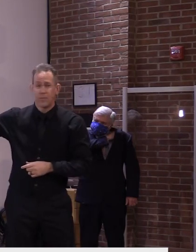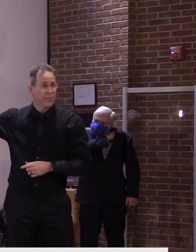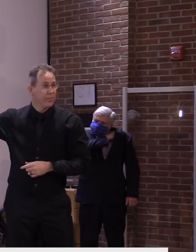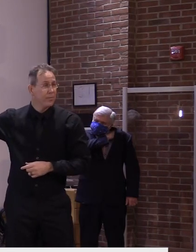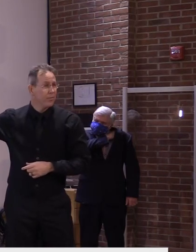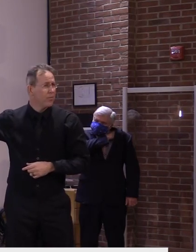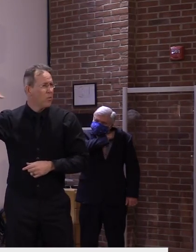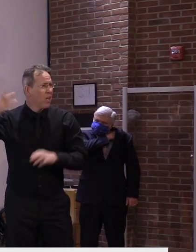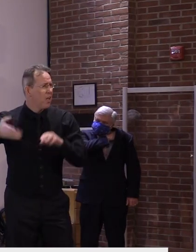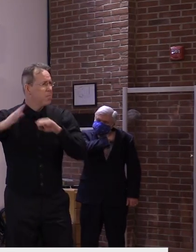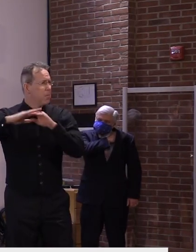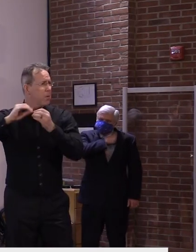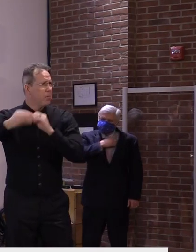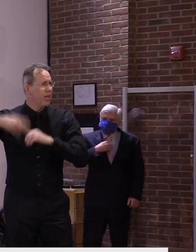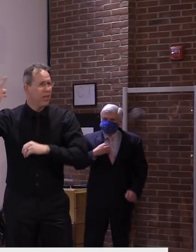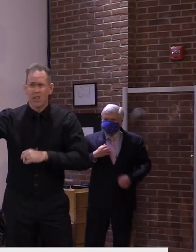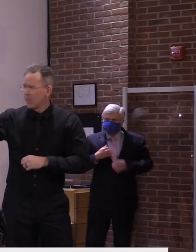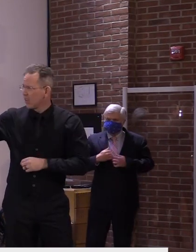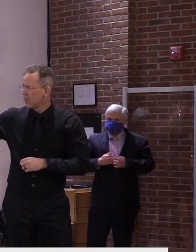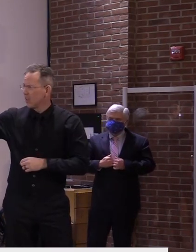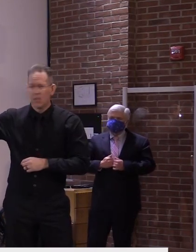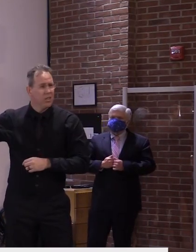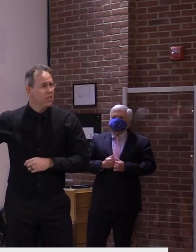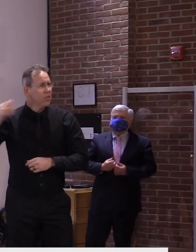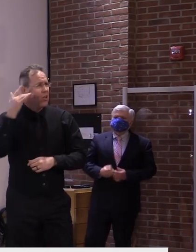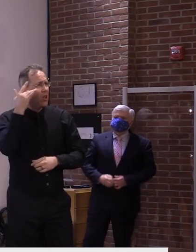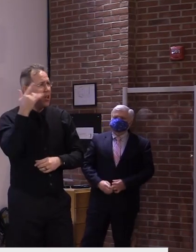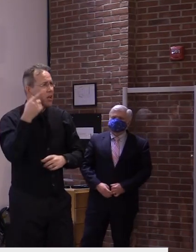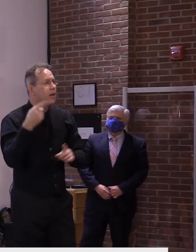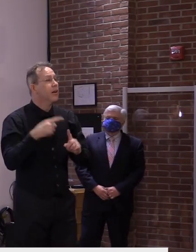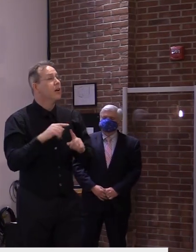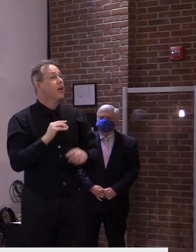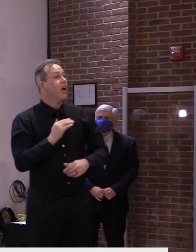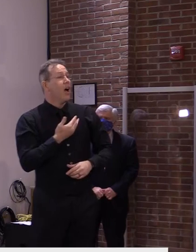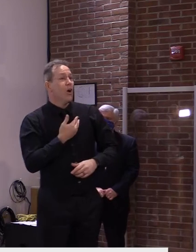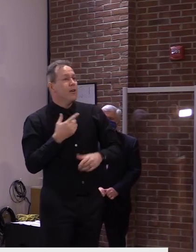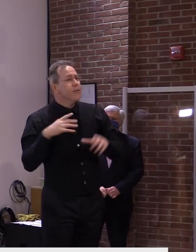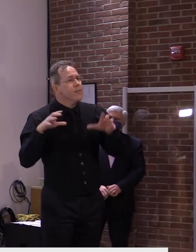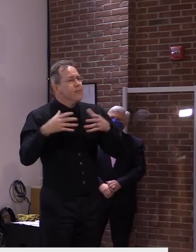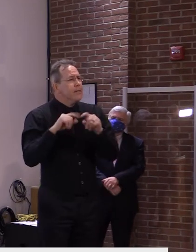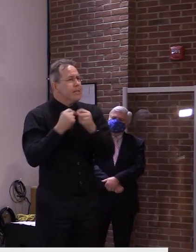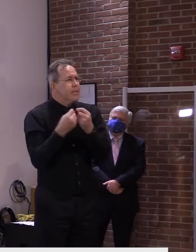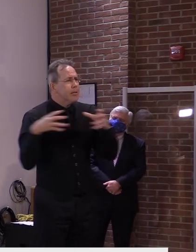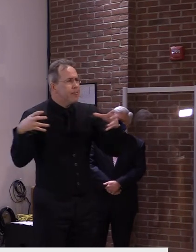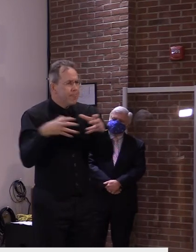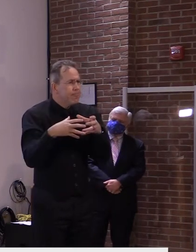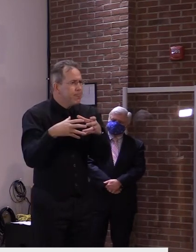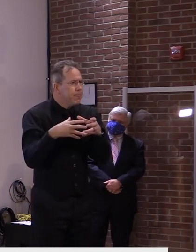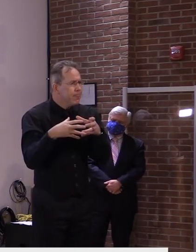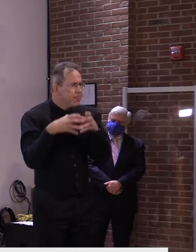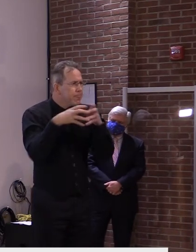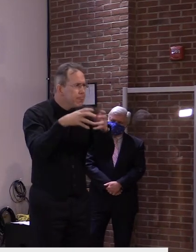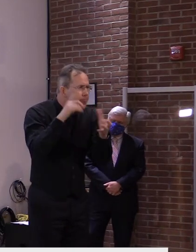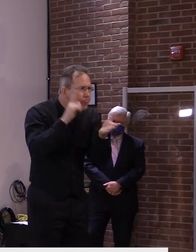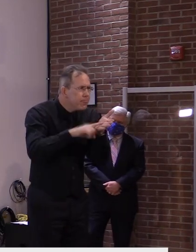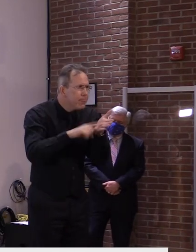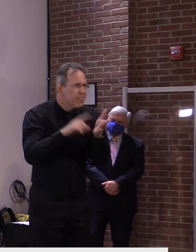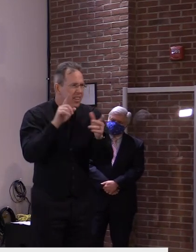outbreak prevention and response team has provided guidance and has been on the scene, so they understand what's going on